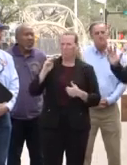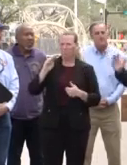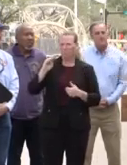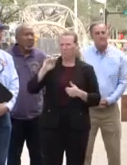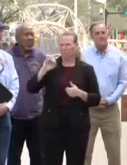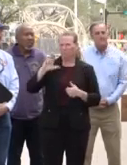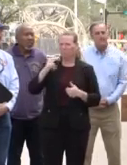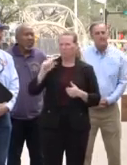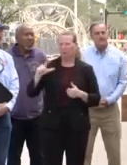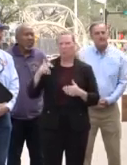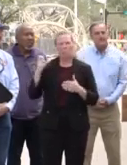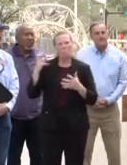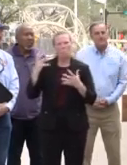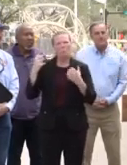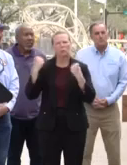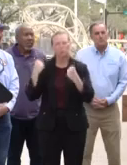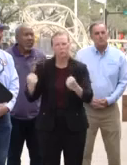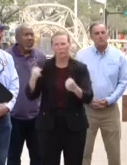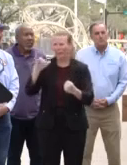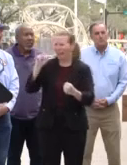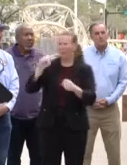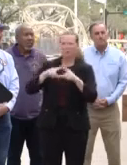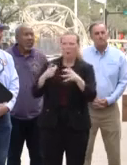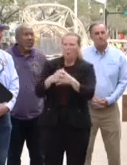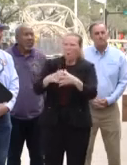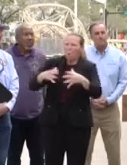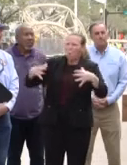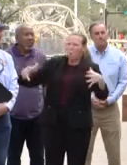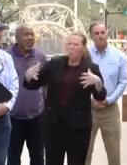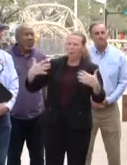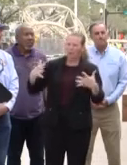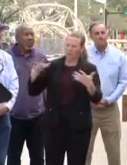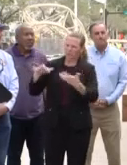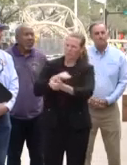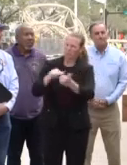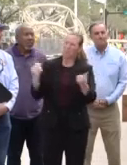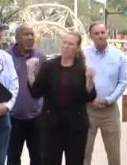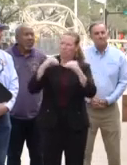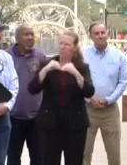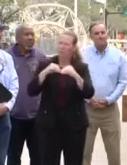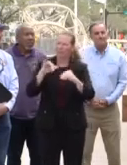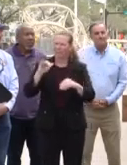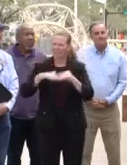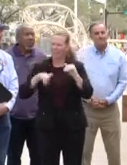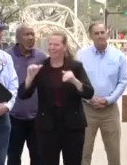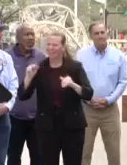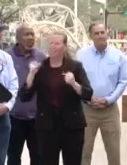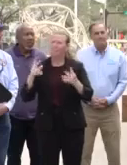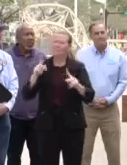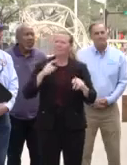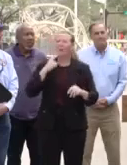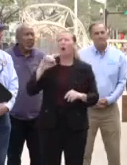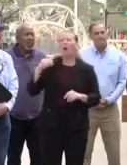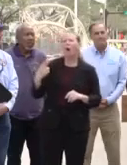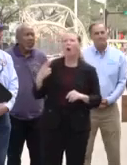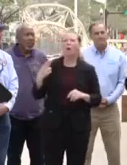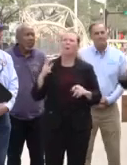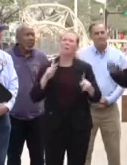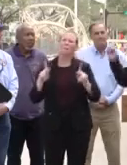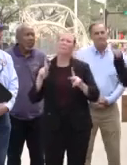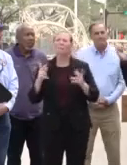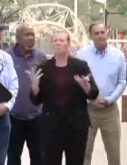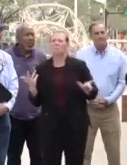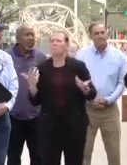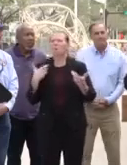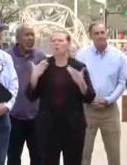total damage was probably more on that. And a lot of people were saying, oh, you know, are people going to want to live in Southwest Florida? And like within